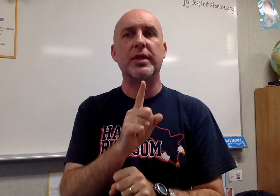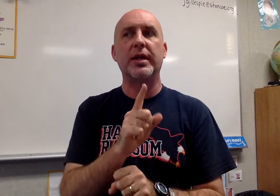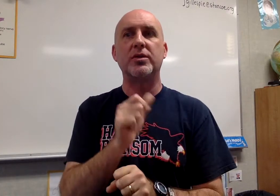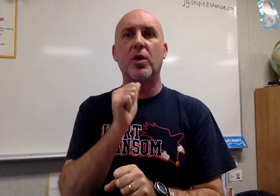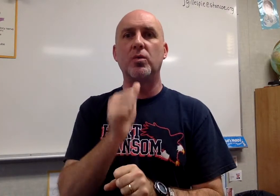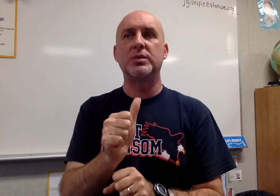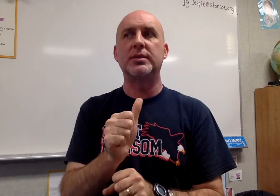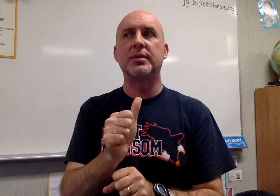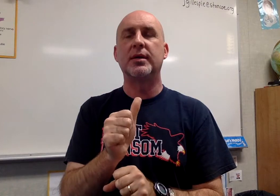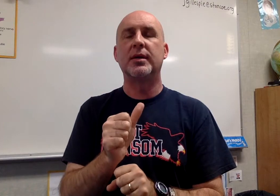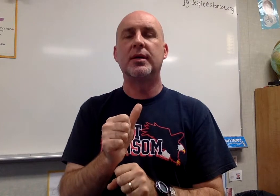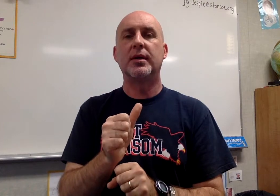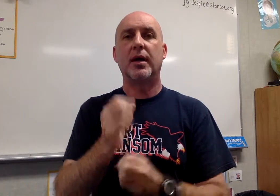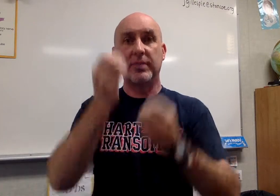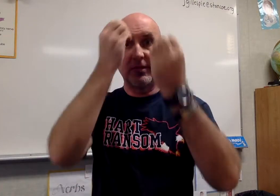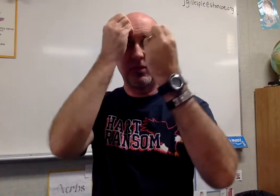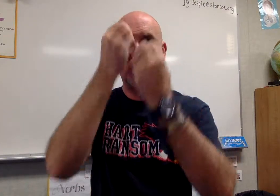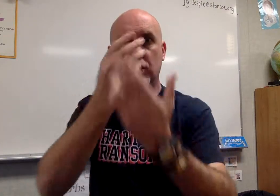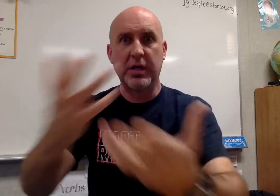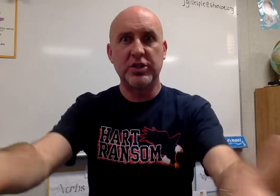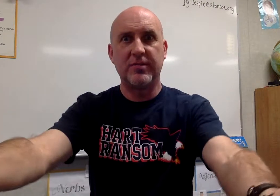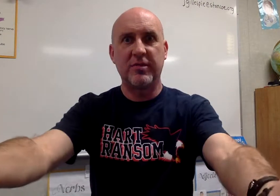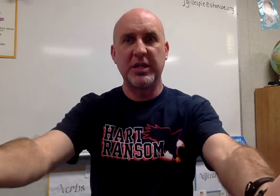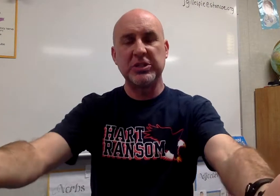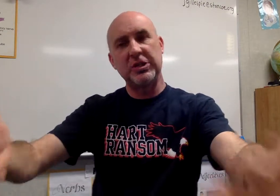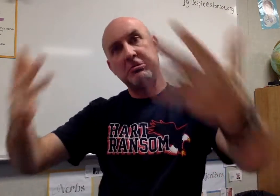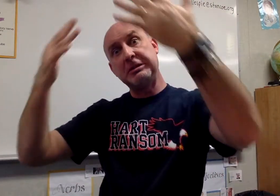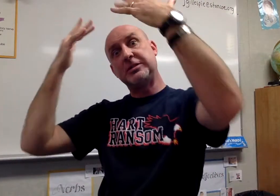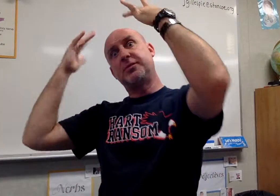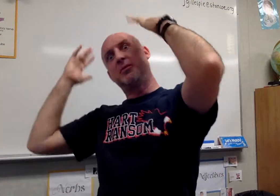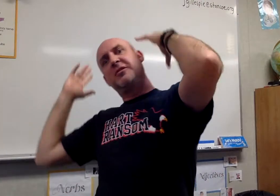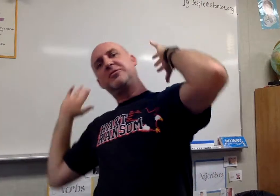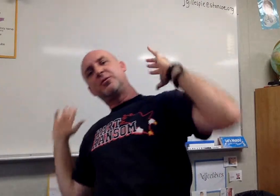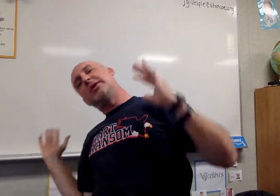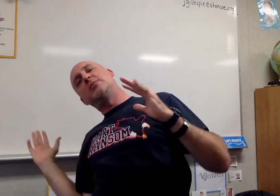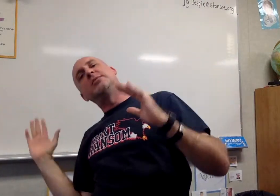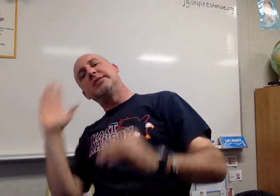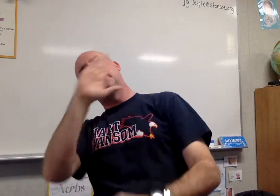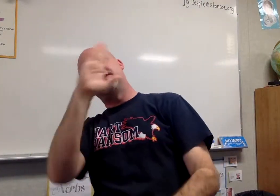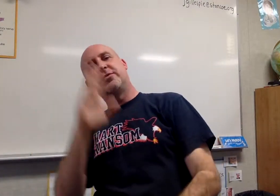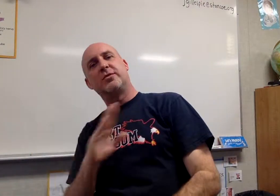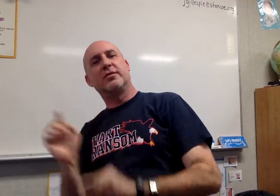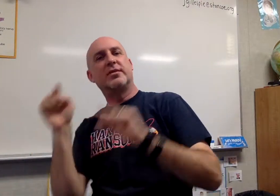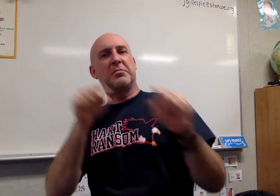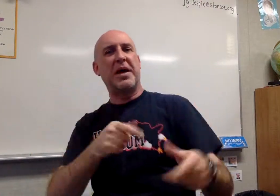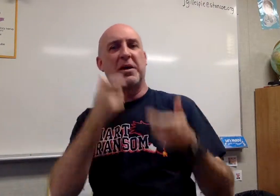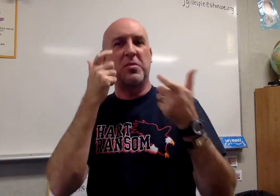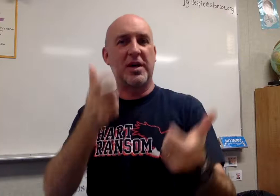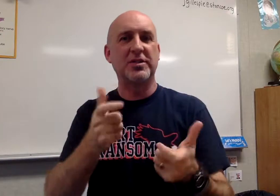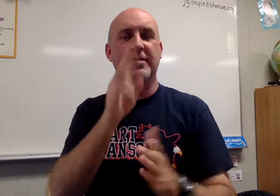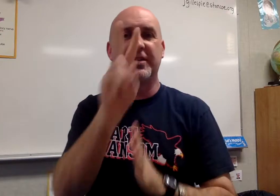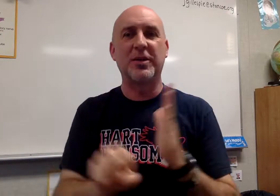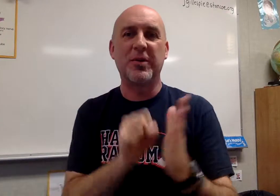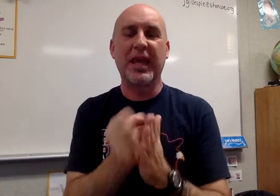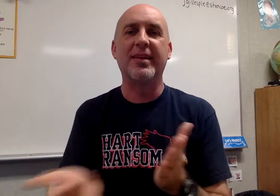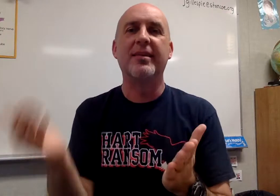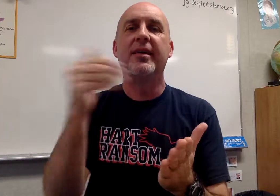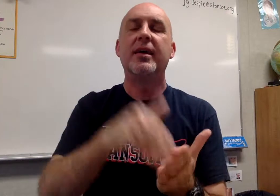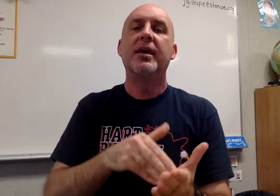I don't give too much information at once where you're overwhelmed and you never come back and watch the video again.